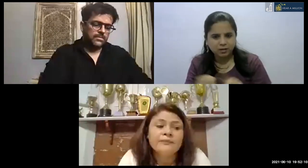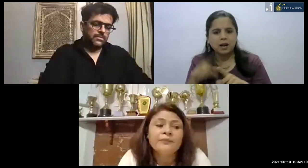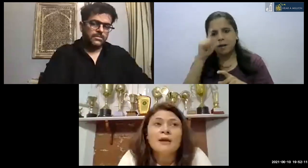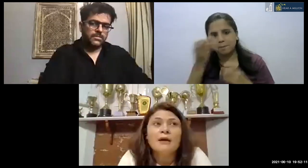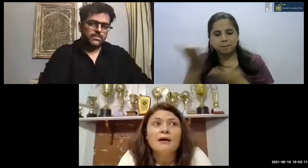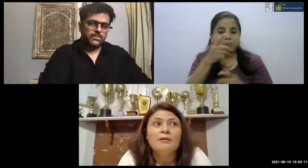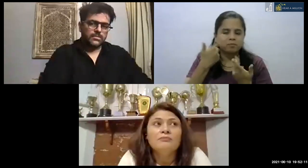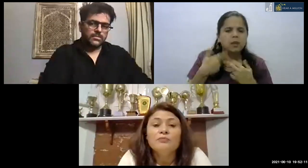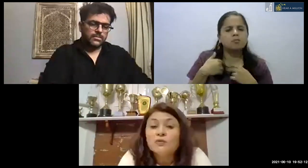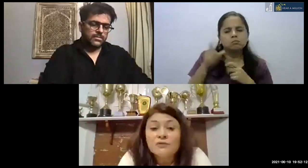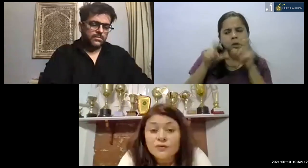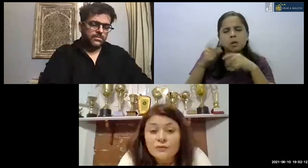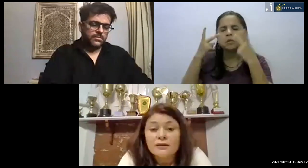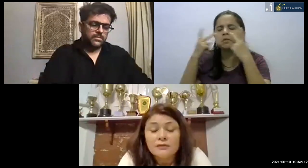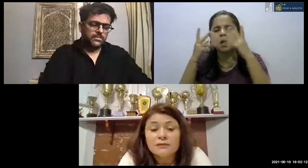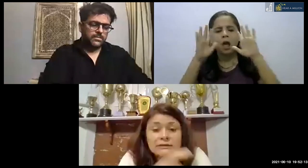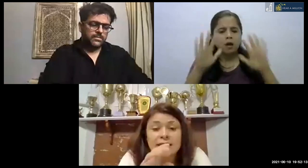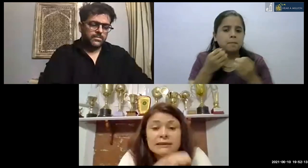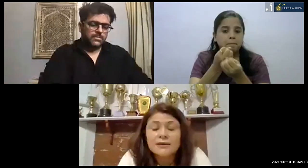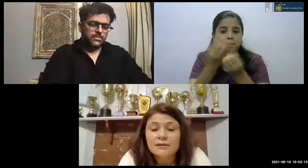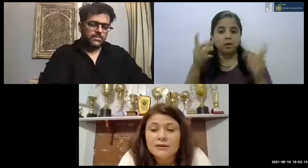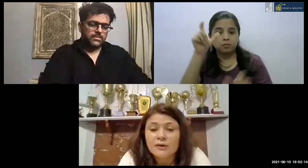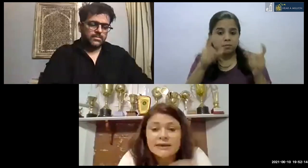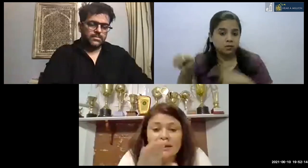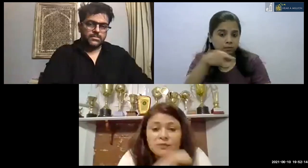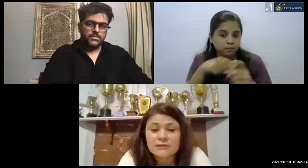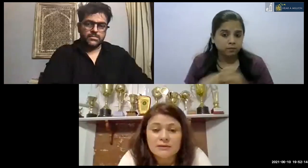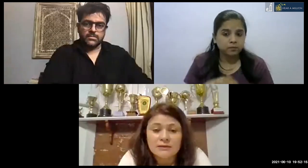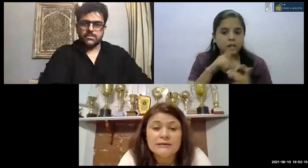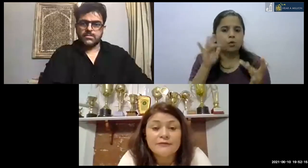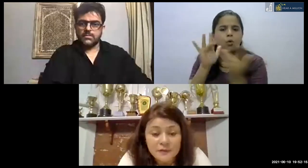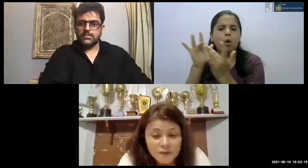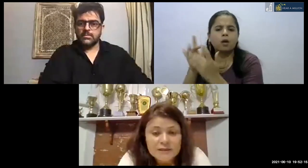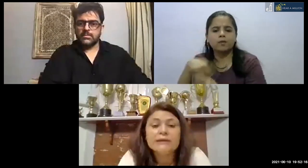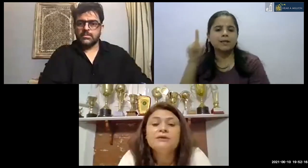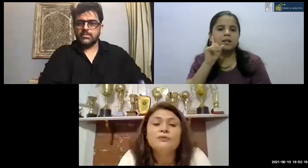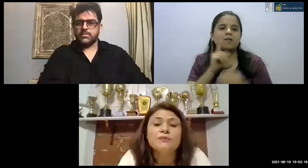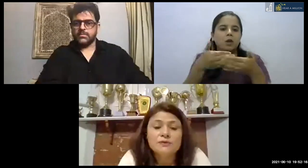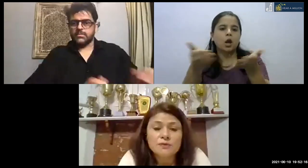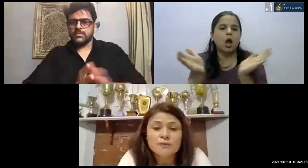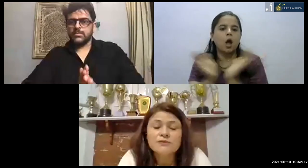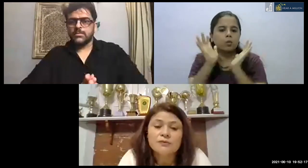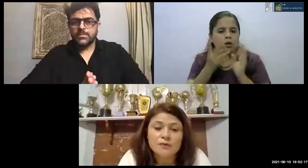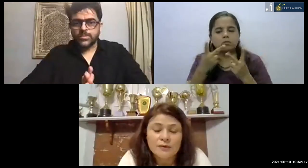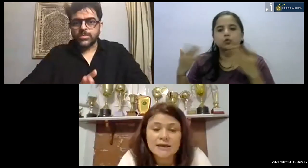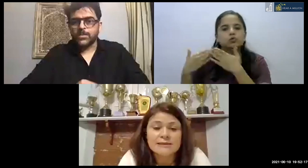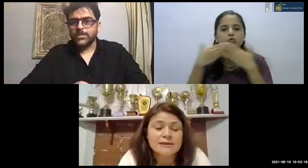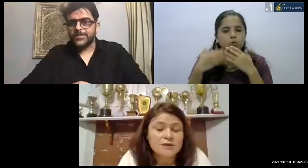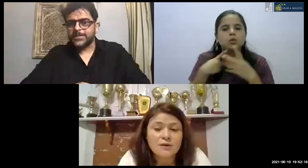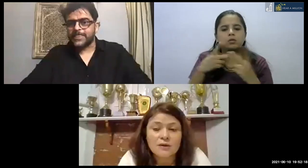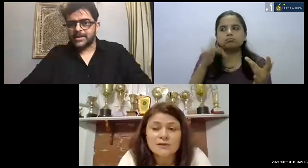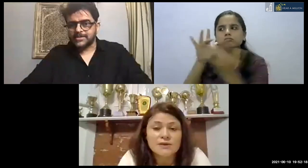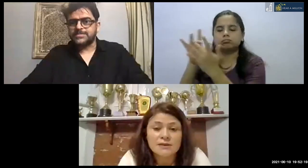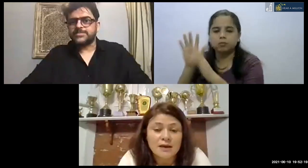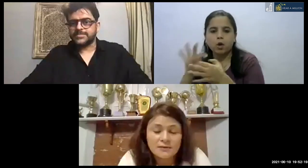well. Most of you are directly in contact with the deaf community through the schools, through the